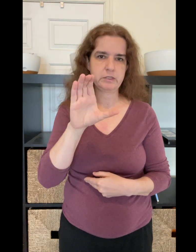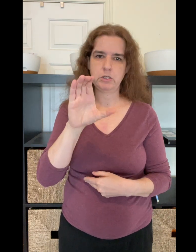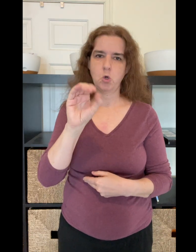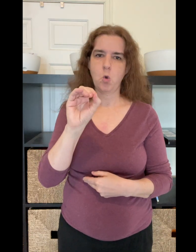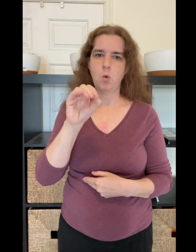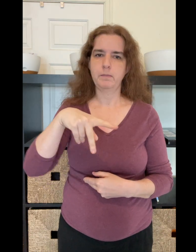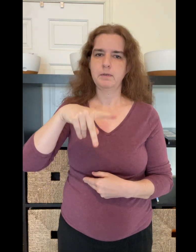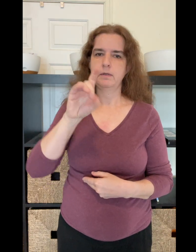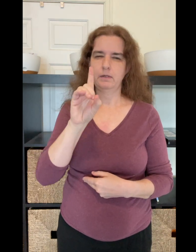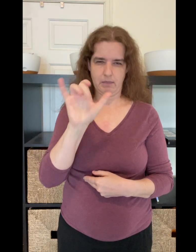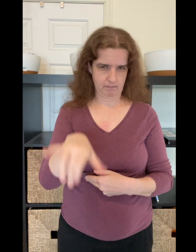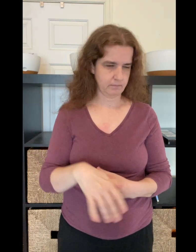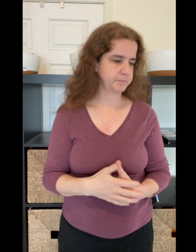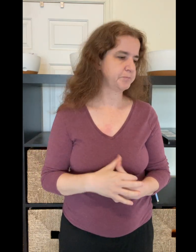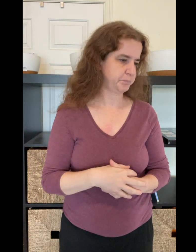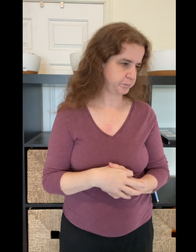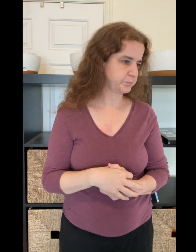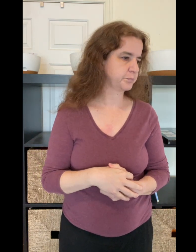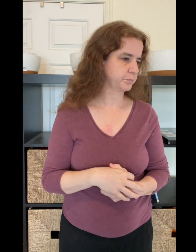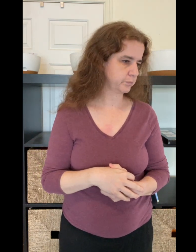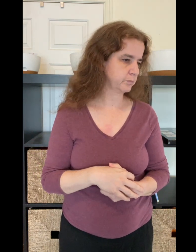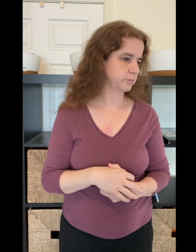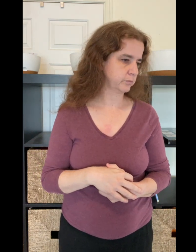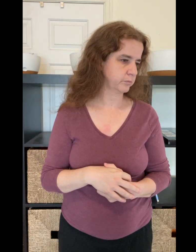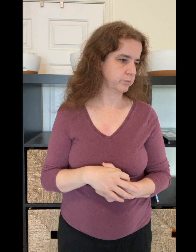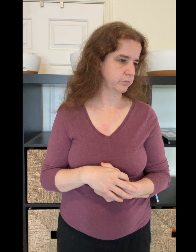smoking, COPD also is related with smoking too.